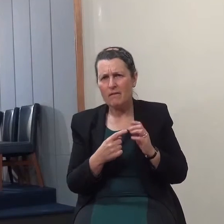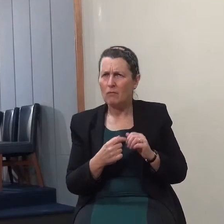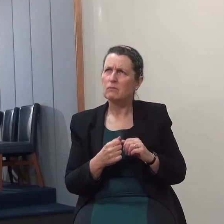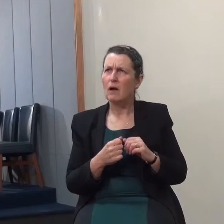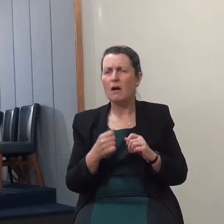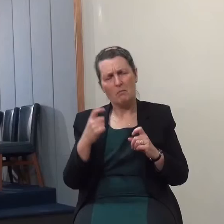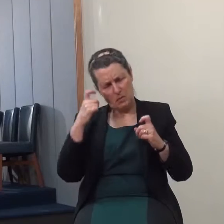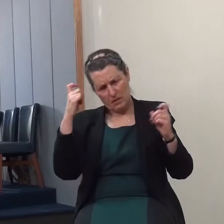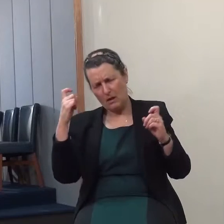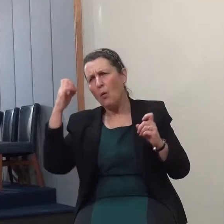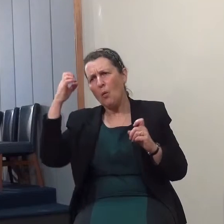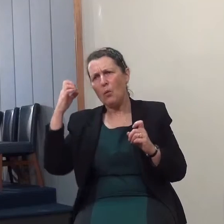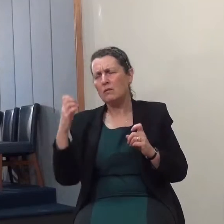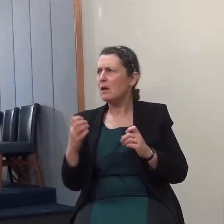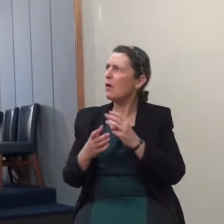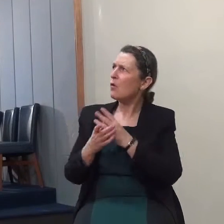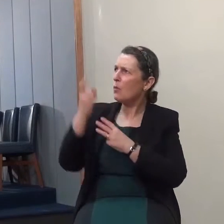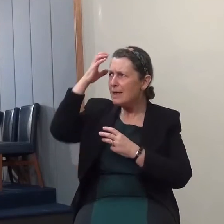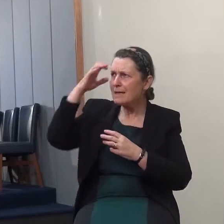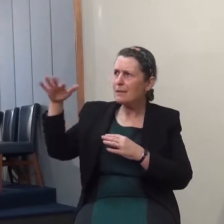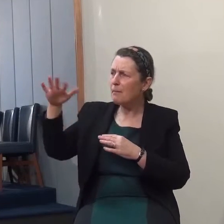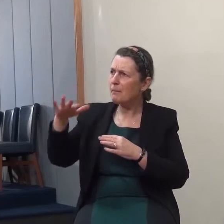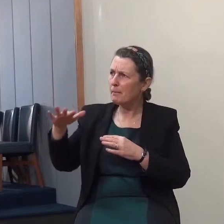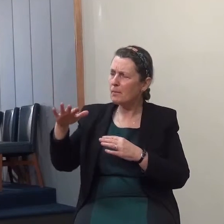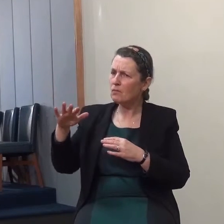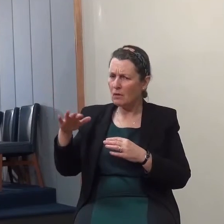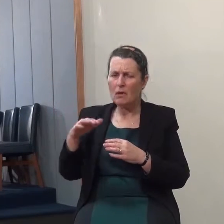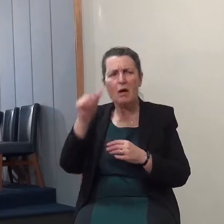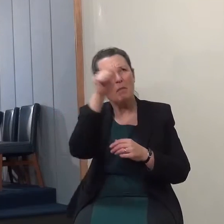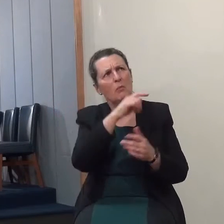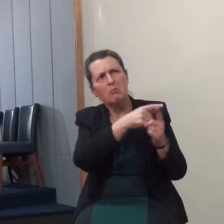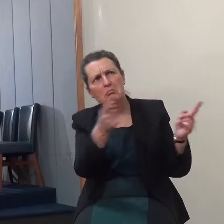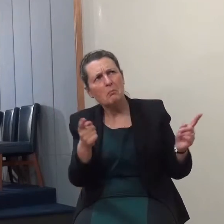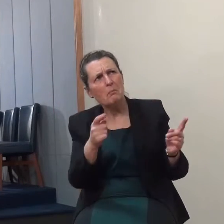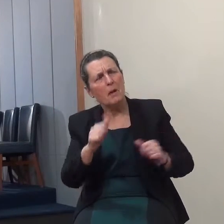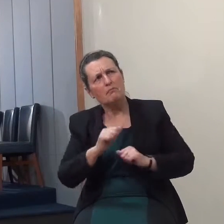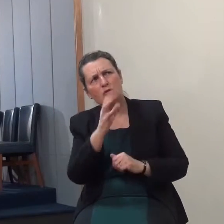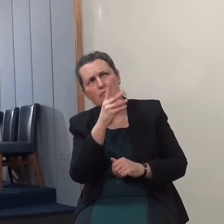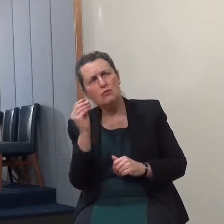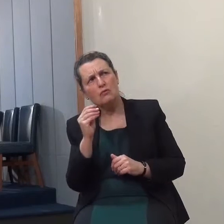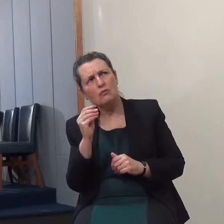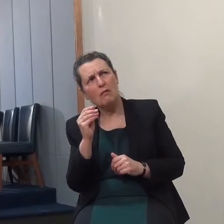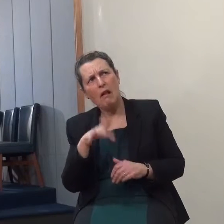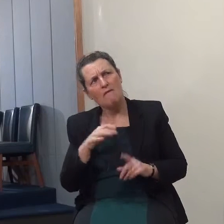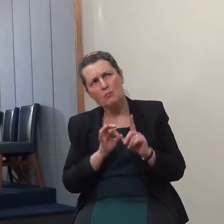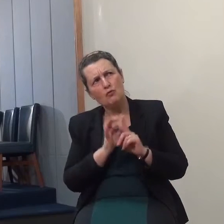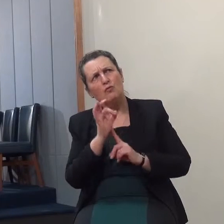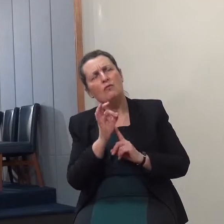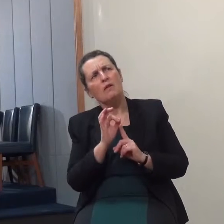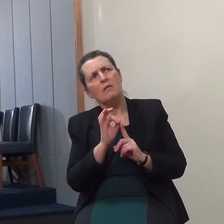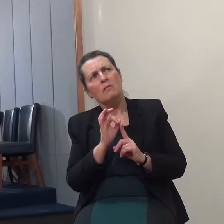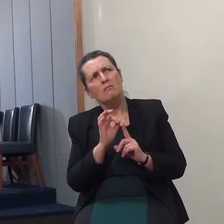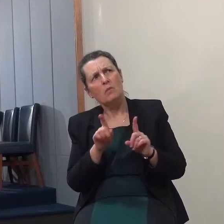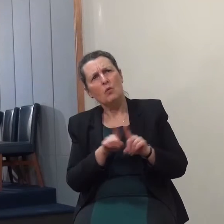yes, everybody would be more spiritual, more devoted to the Lord, live better lives, but at the same time, it